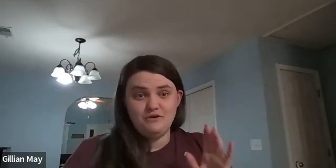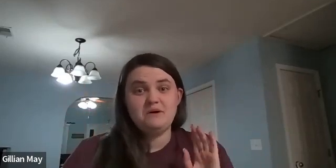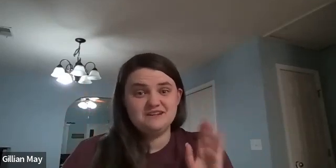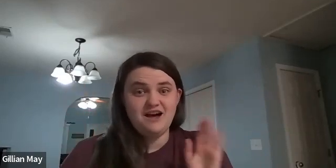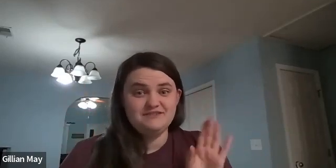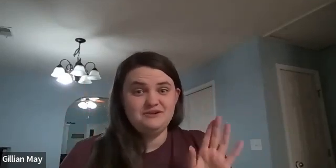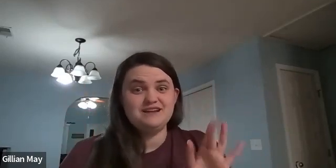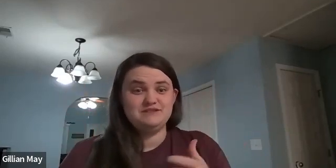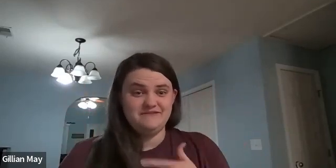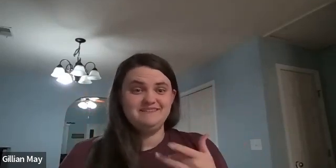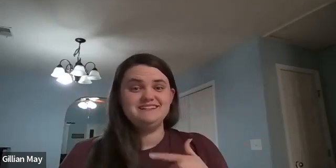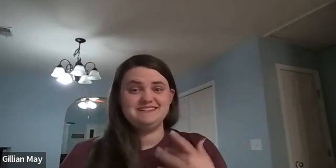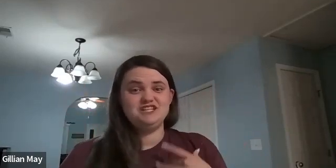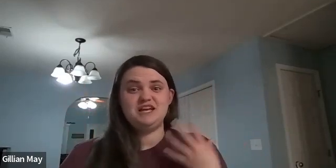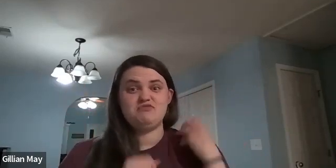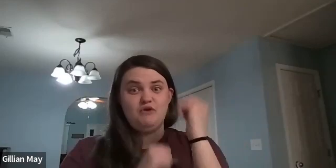overwhelmed a lot of you guys with the feelings because I just kept throw.